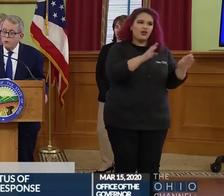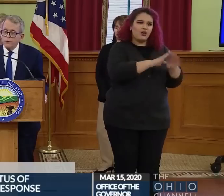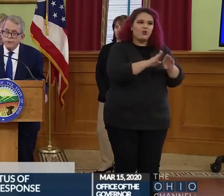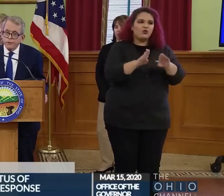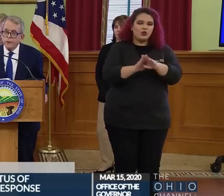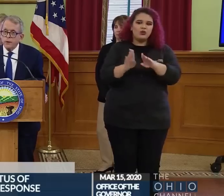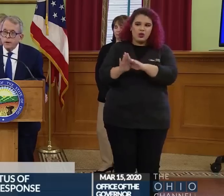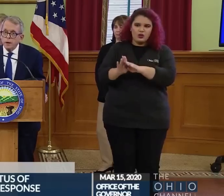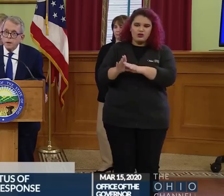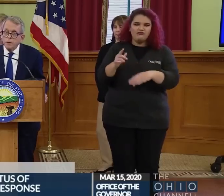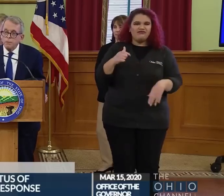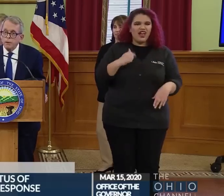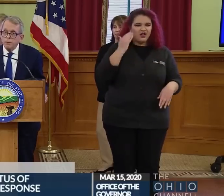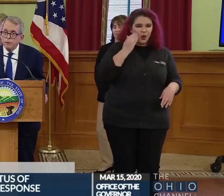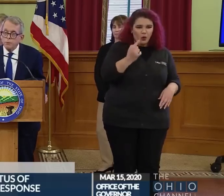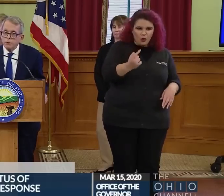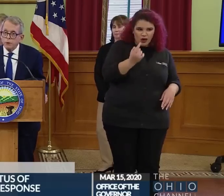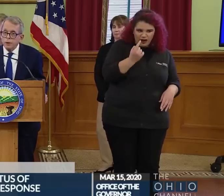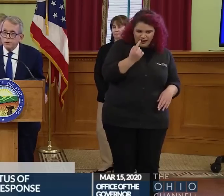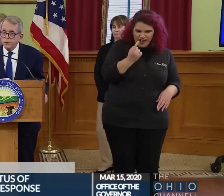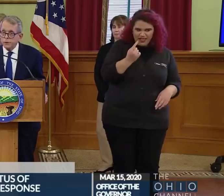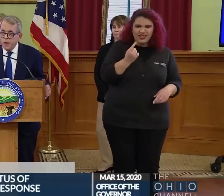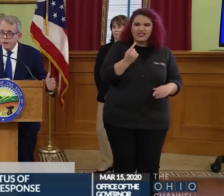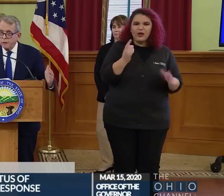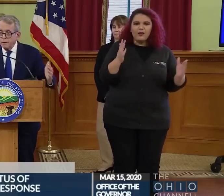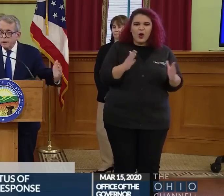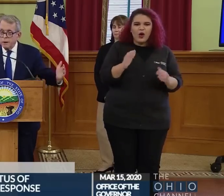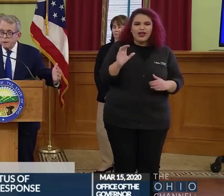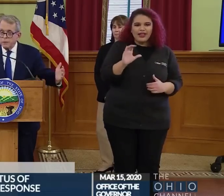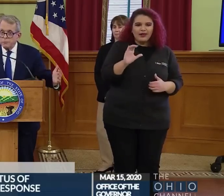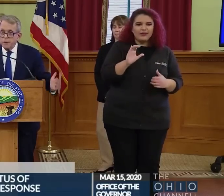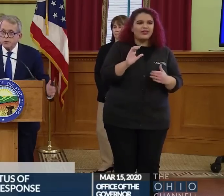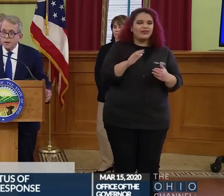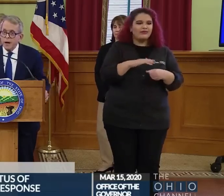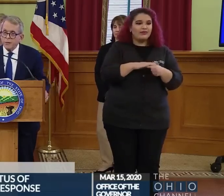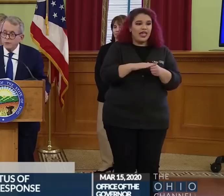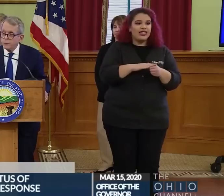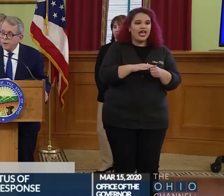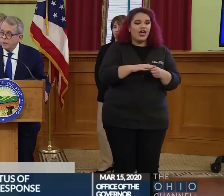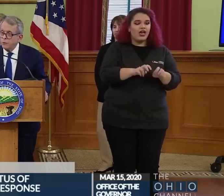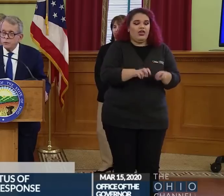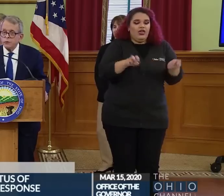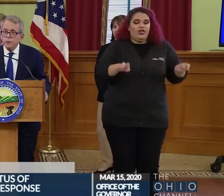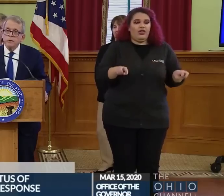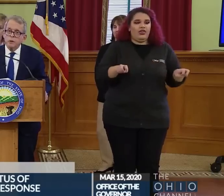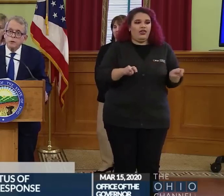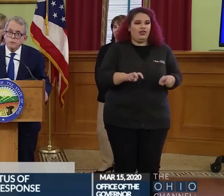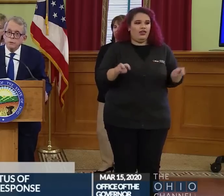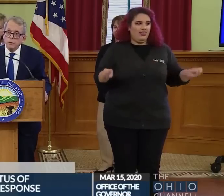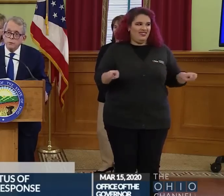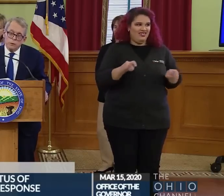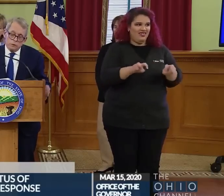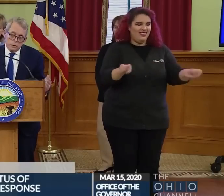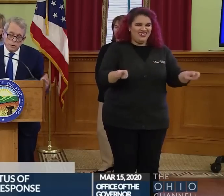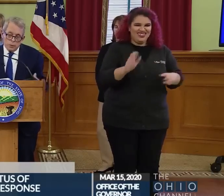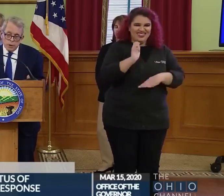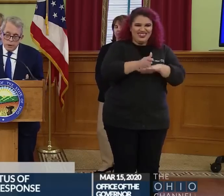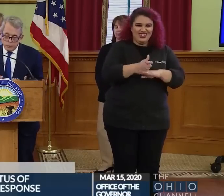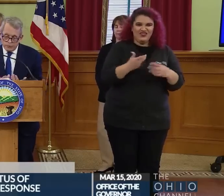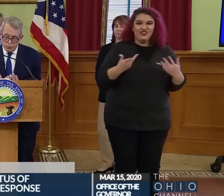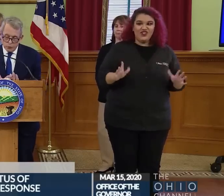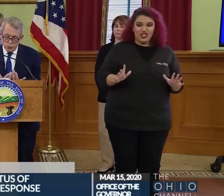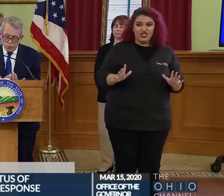small theater in the Columbus area that has got spacing out. They've decided to do the spacing. So I mean, look, we